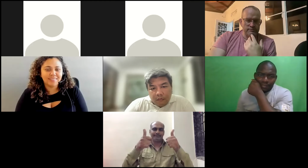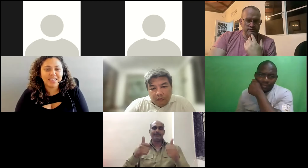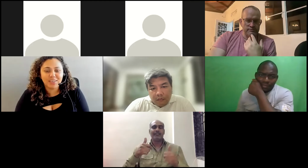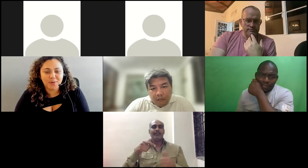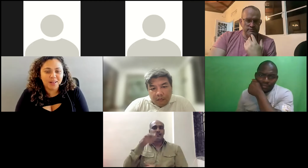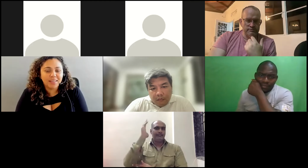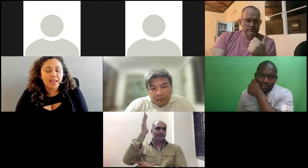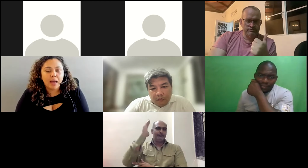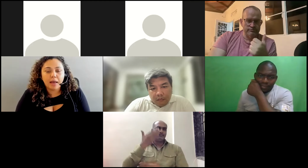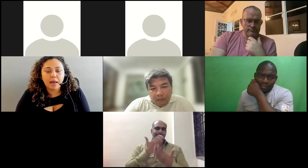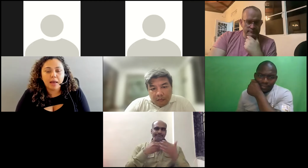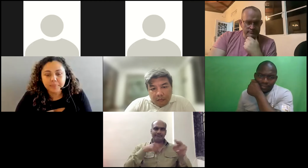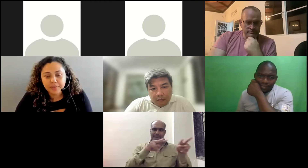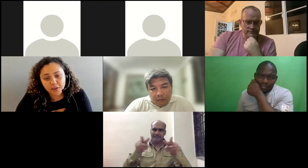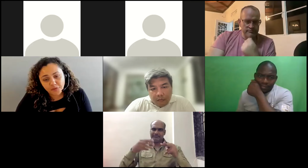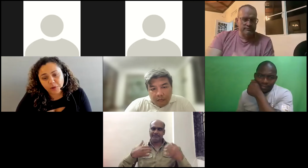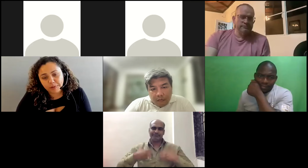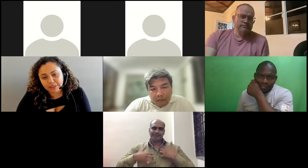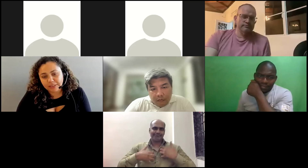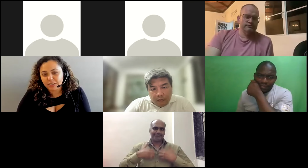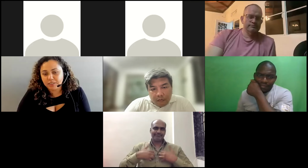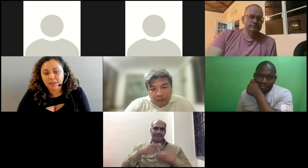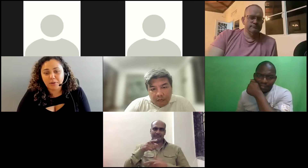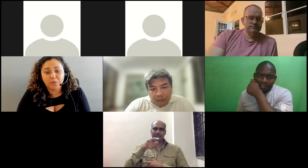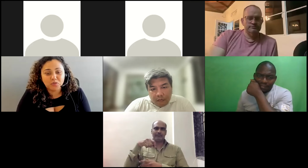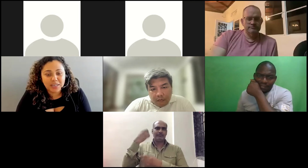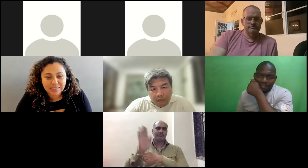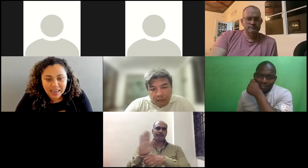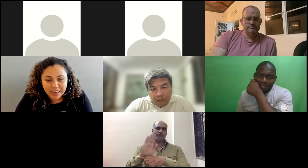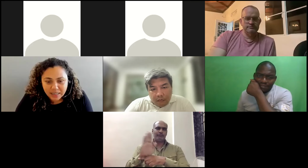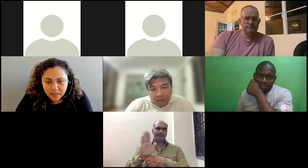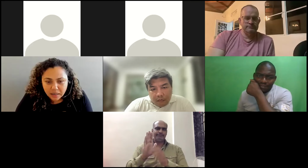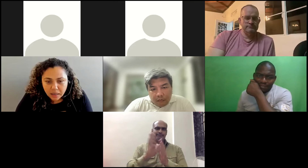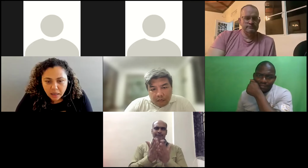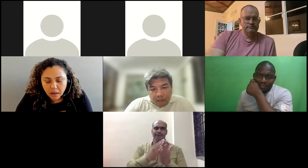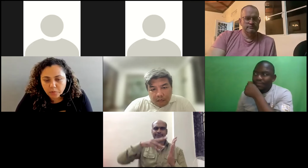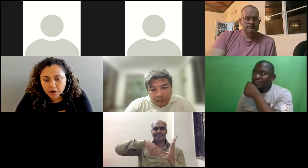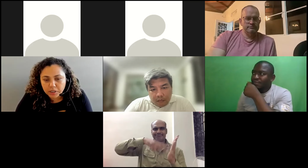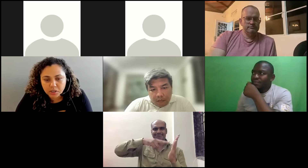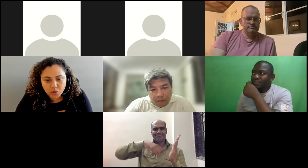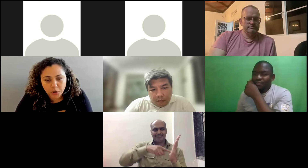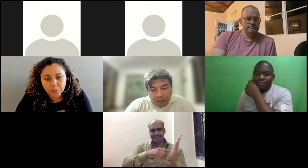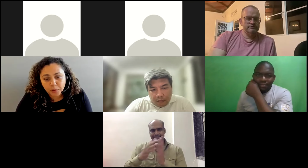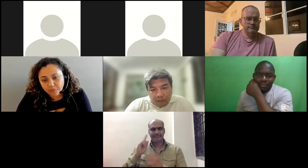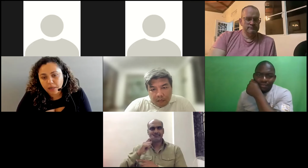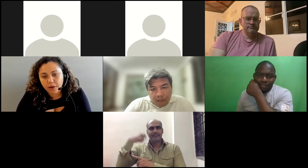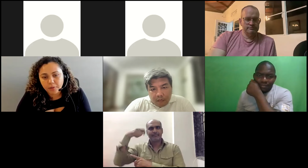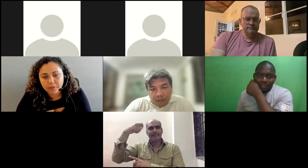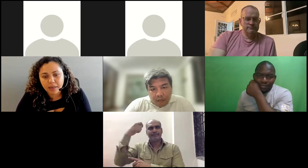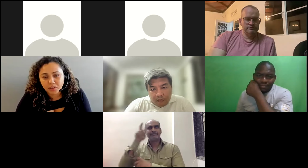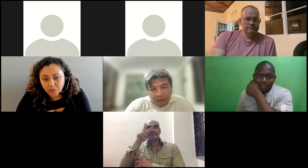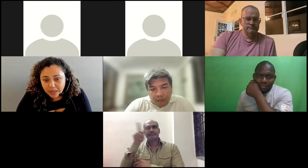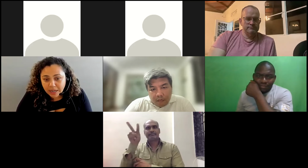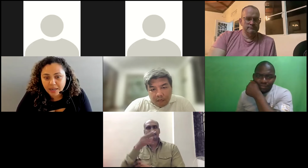Perfect. Thank you all. Thank you for your presentations. I was really excited regards to storybook